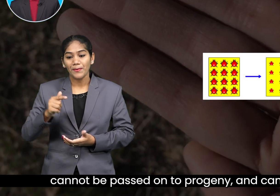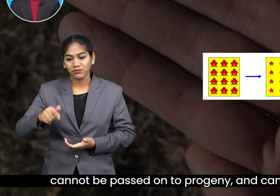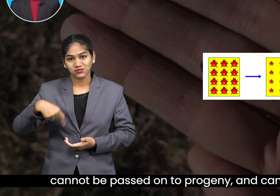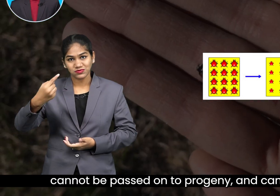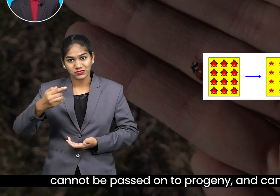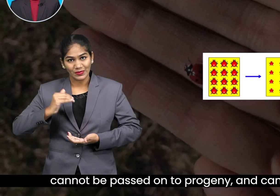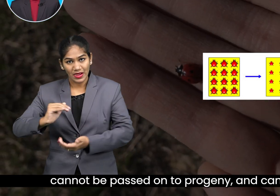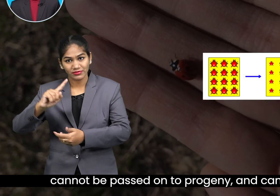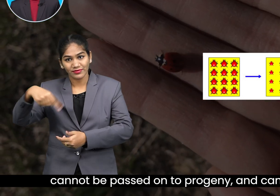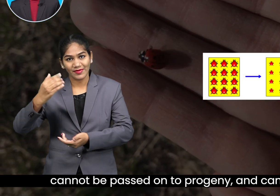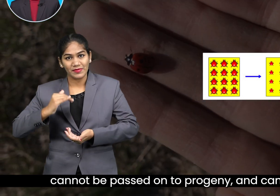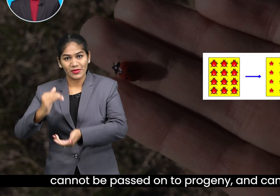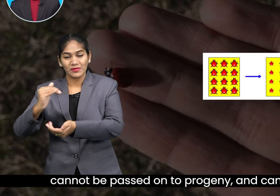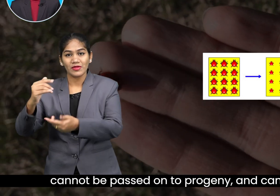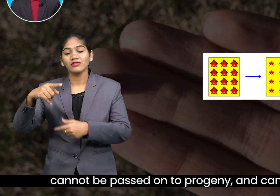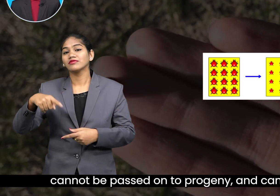progeny